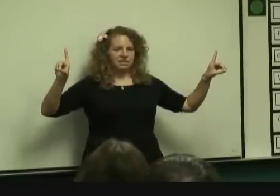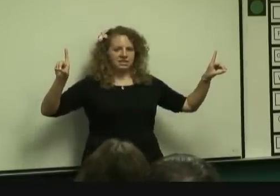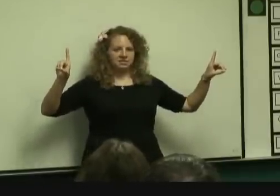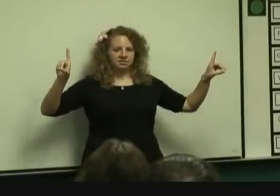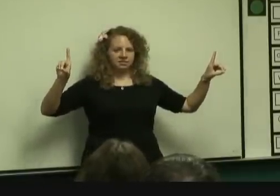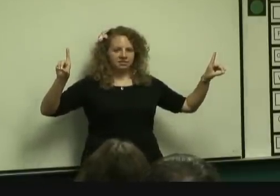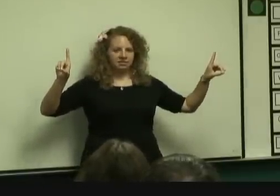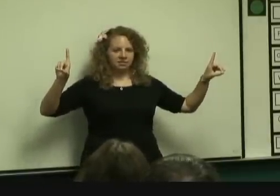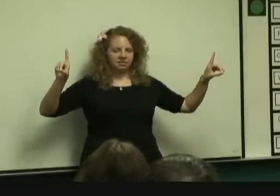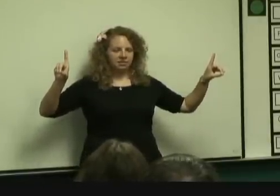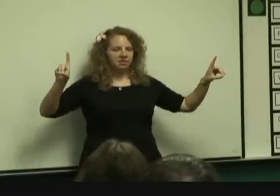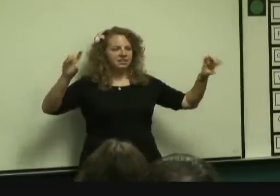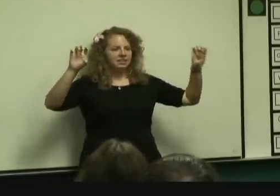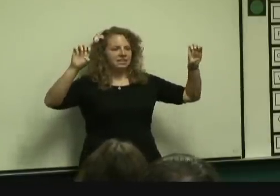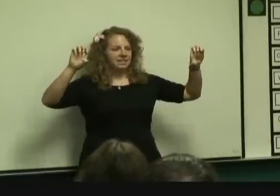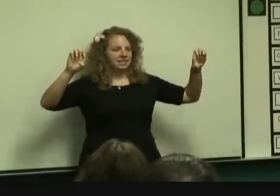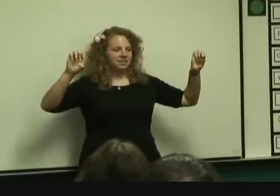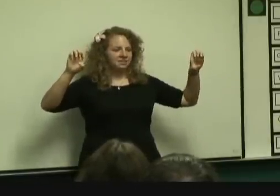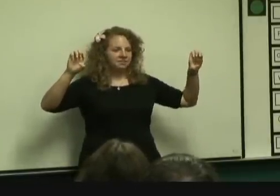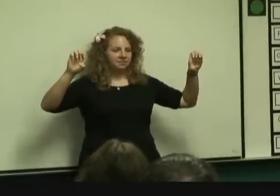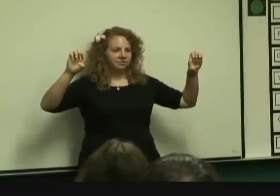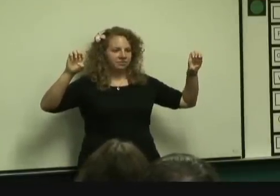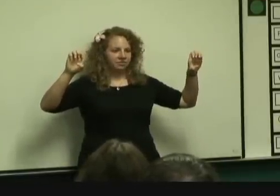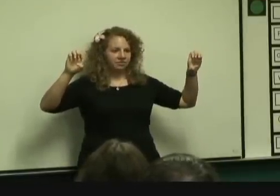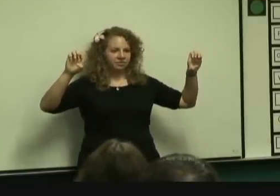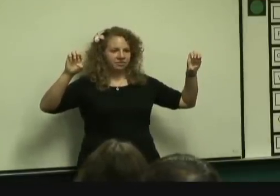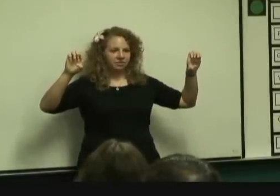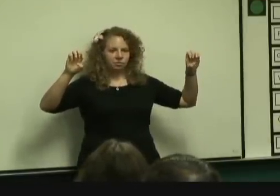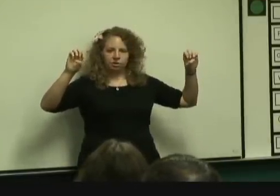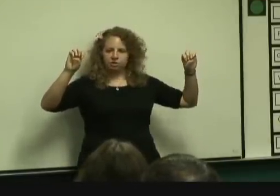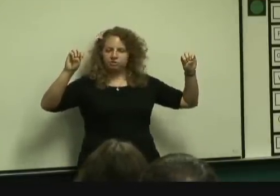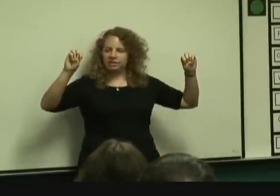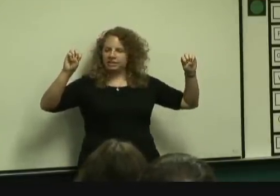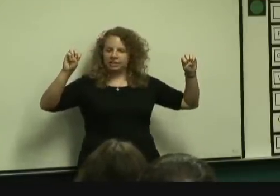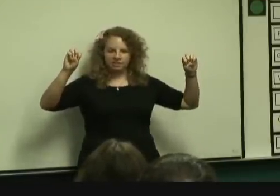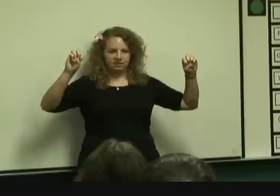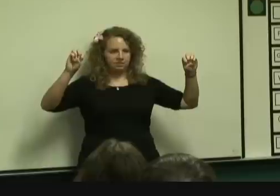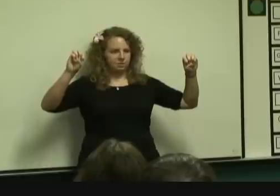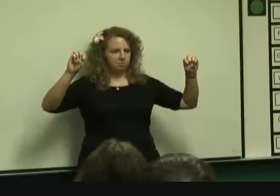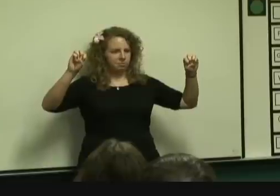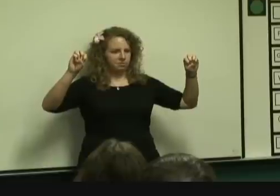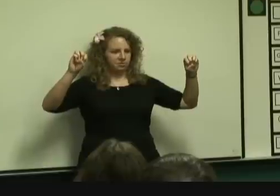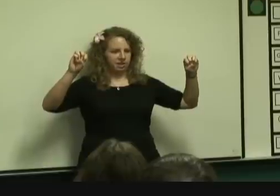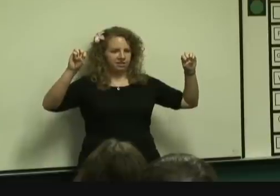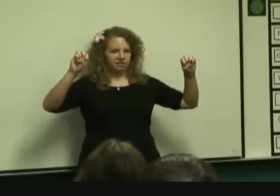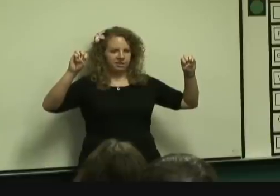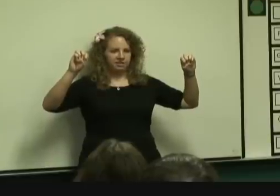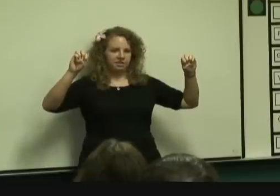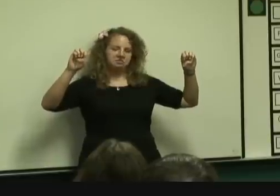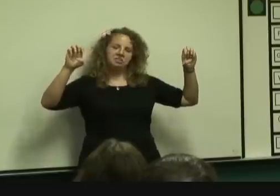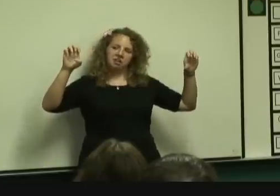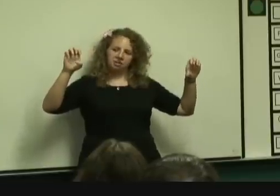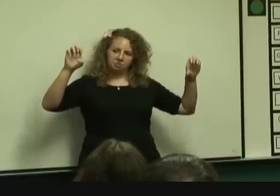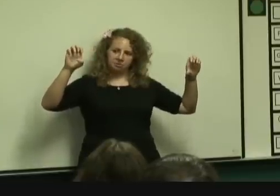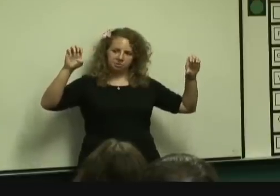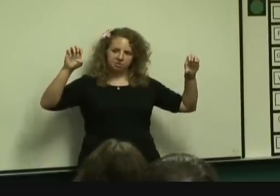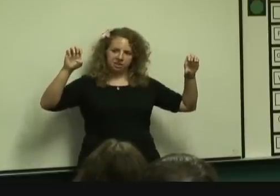D, E, or you can do an E like this. Some people prefer that, like tucked in. Other people do it like